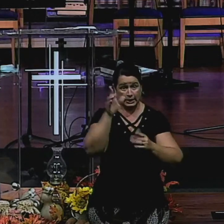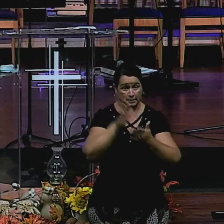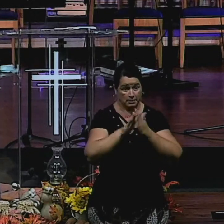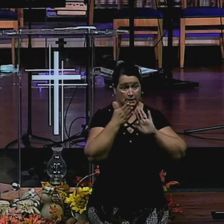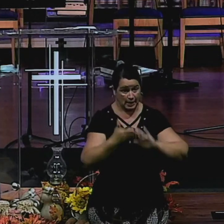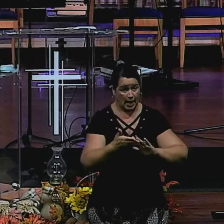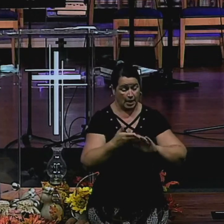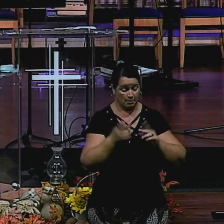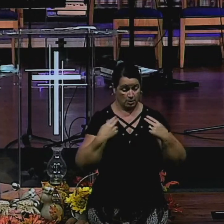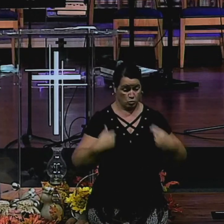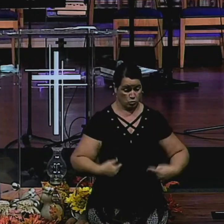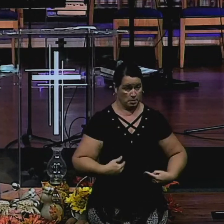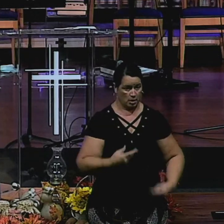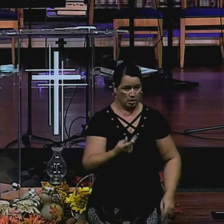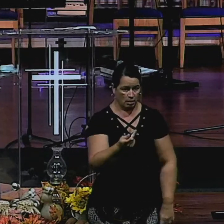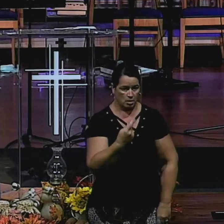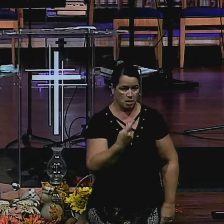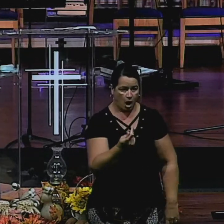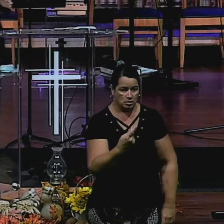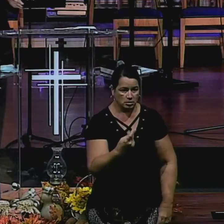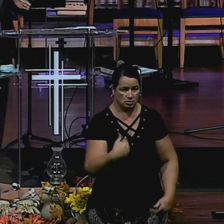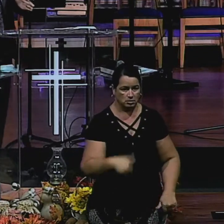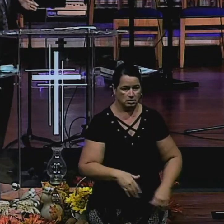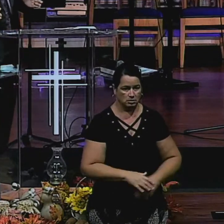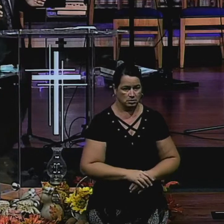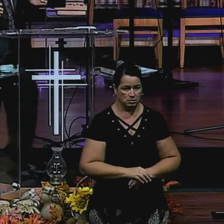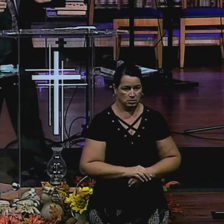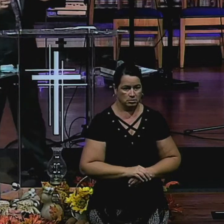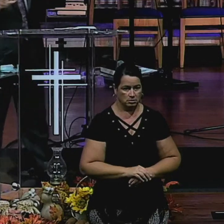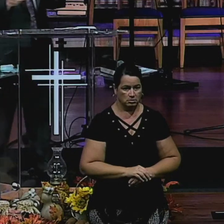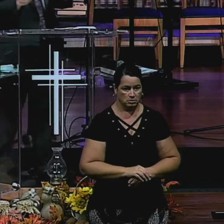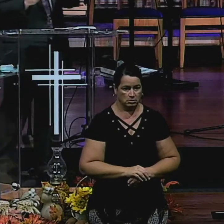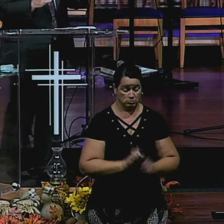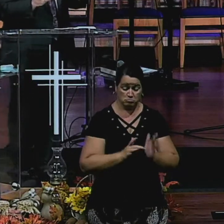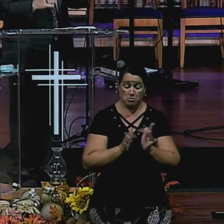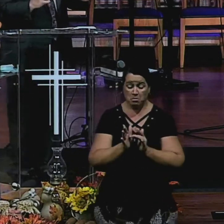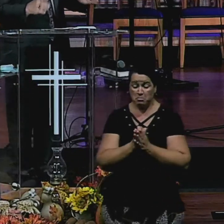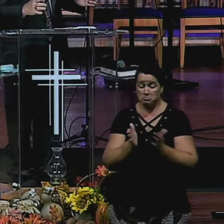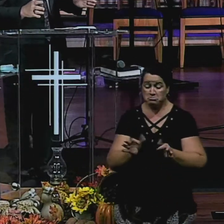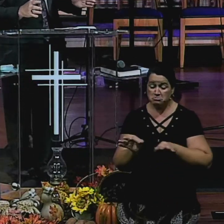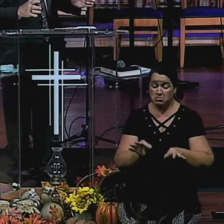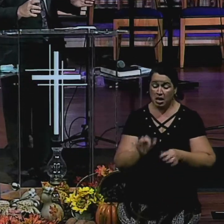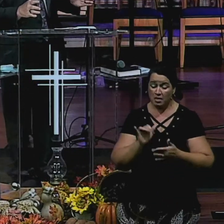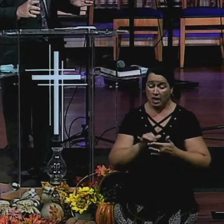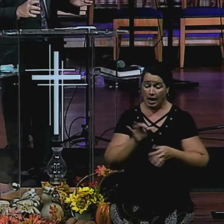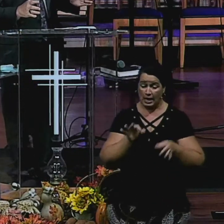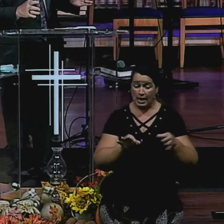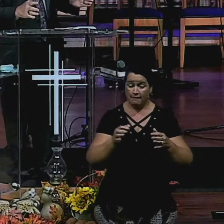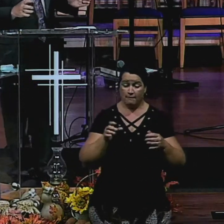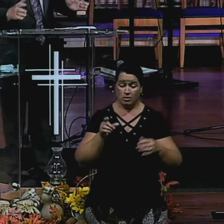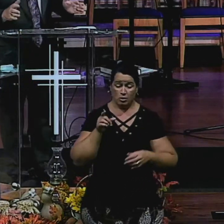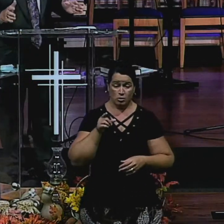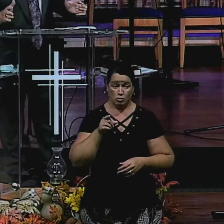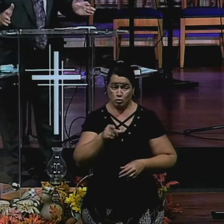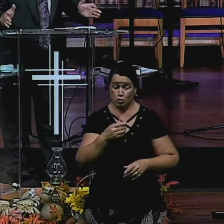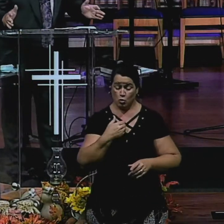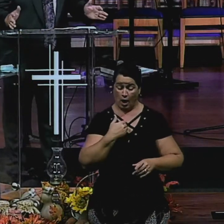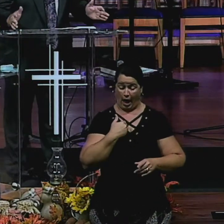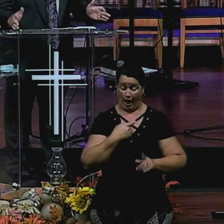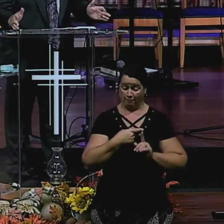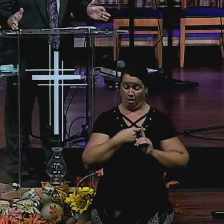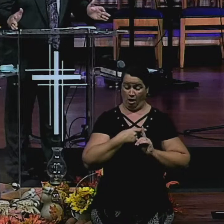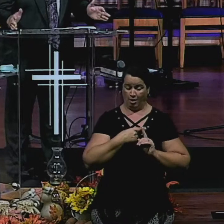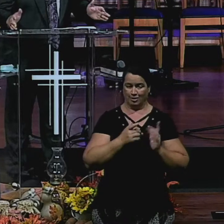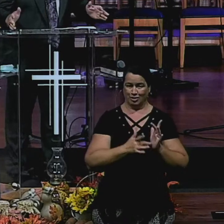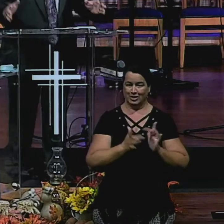us. Wow. And so the Bible says, if you have him, you have an